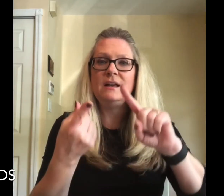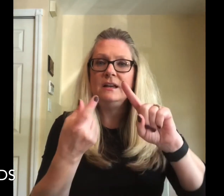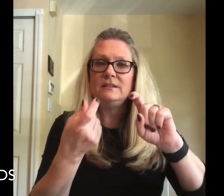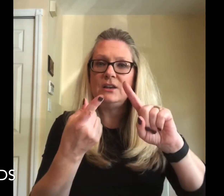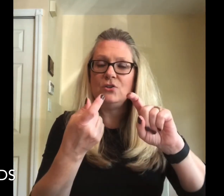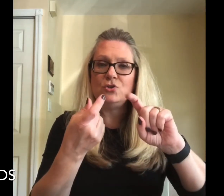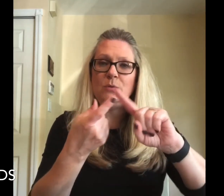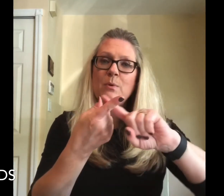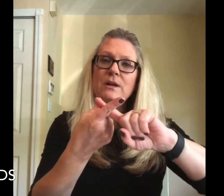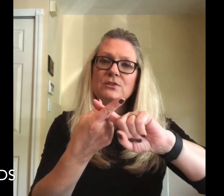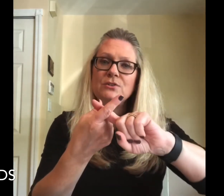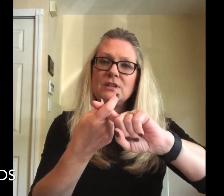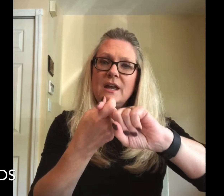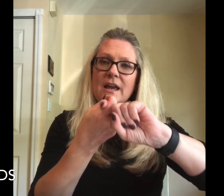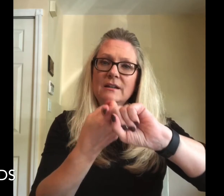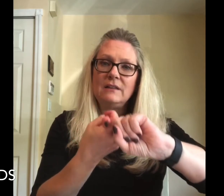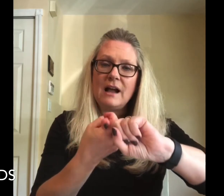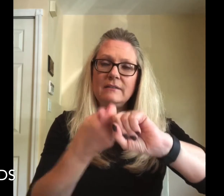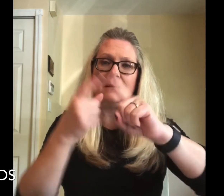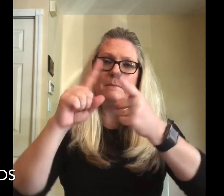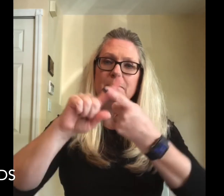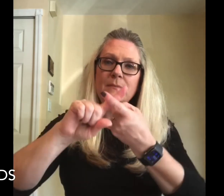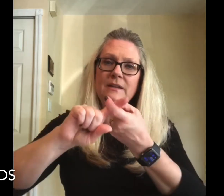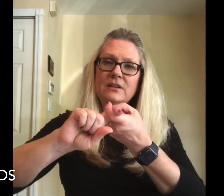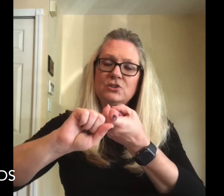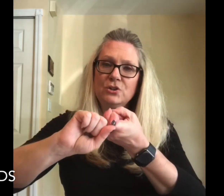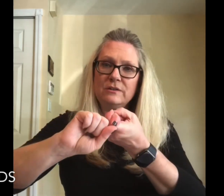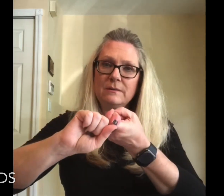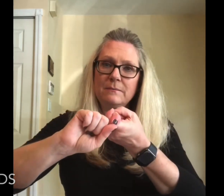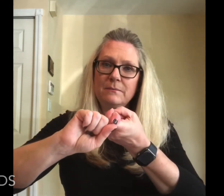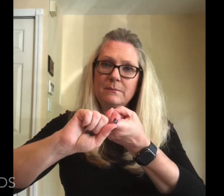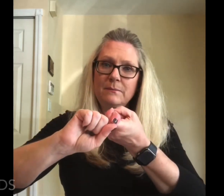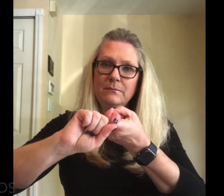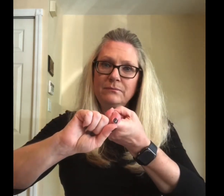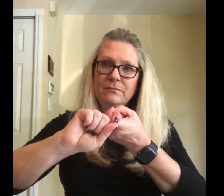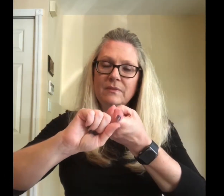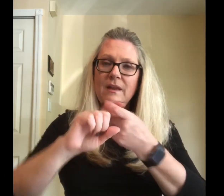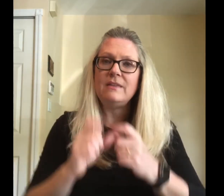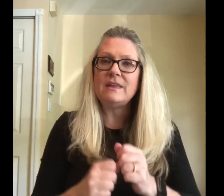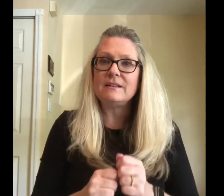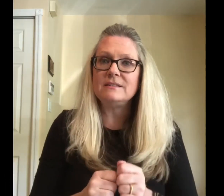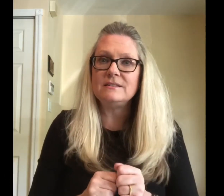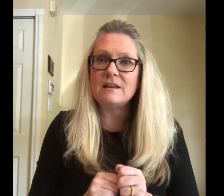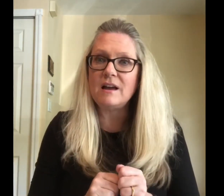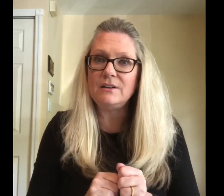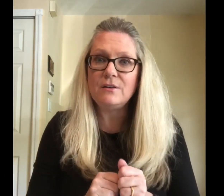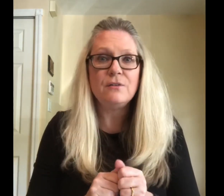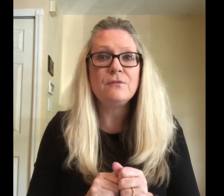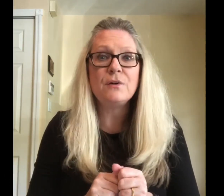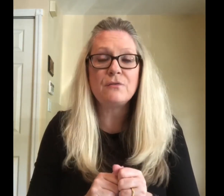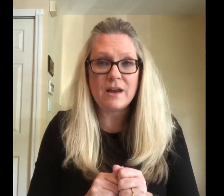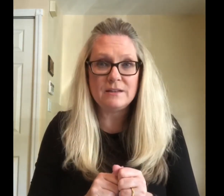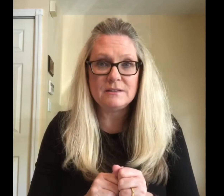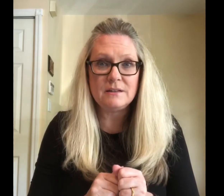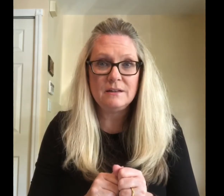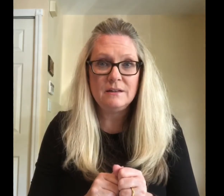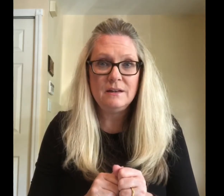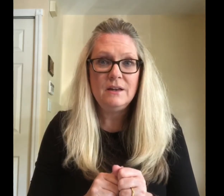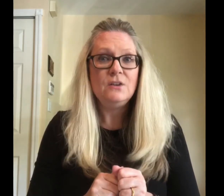Take your two pointers and lock them and then turn them. And that's the sign for friends. You're also